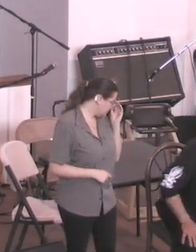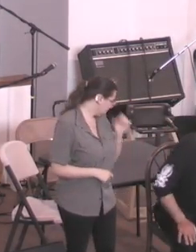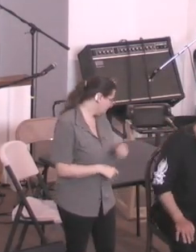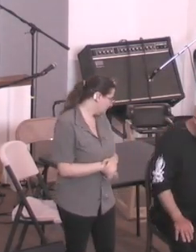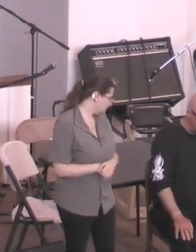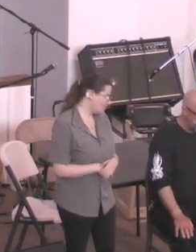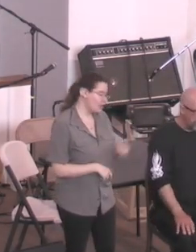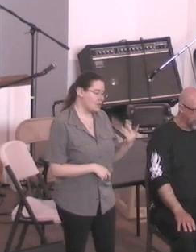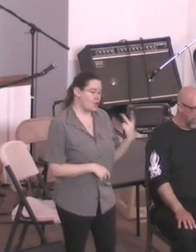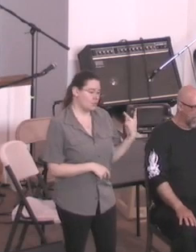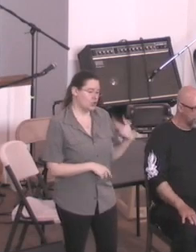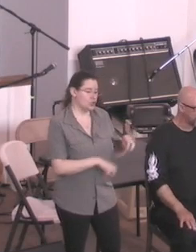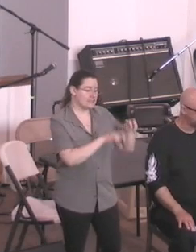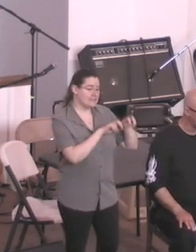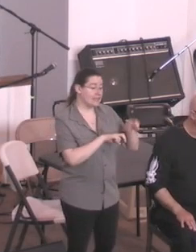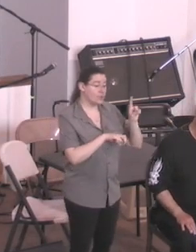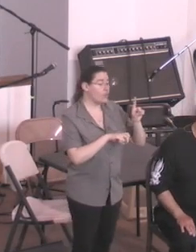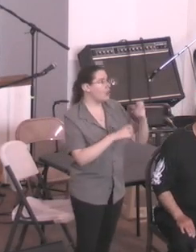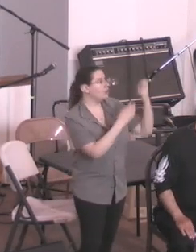we are sitting in the balcony,